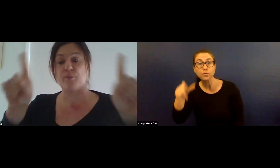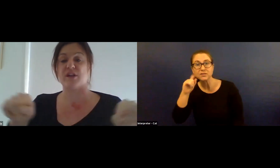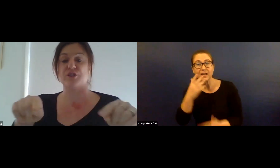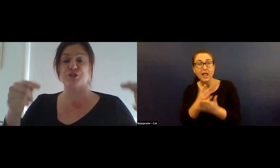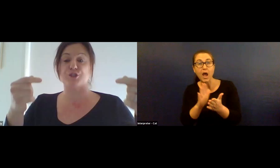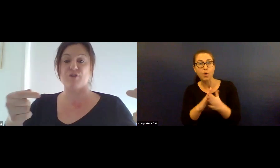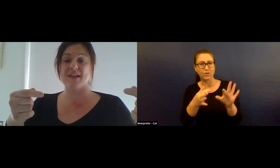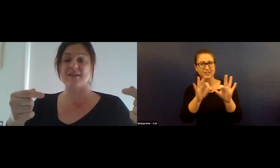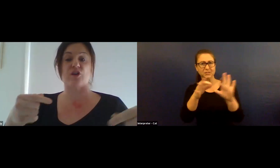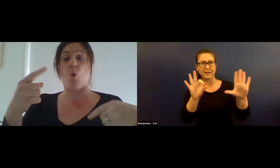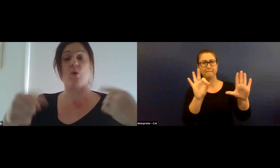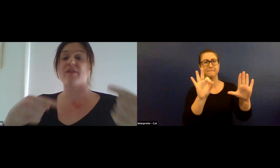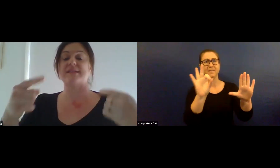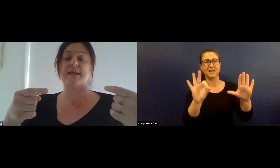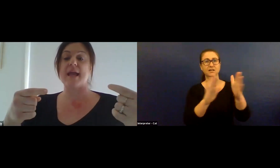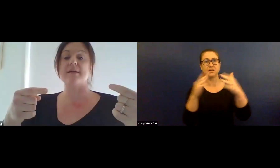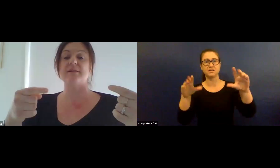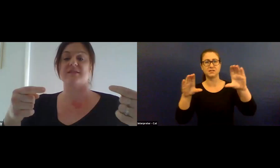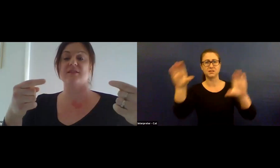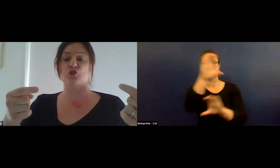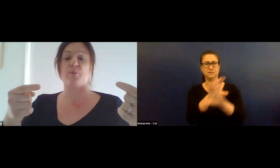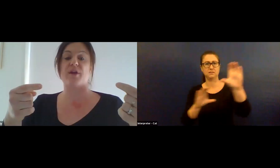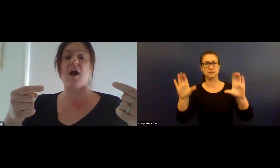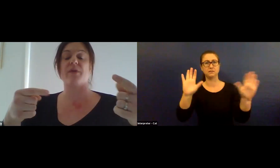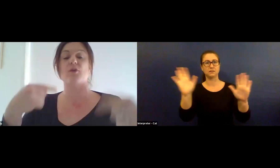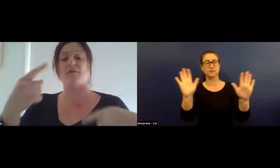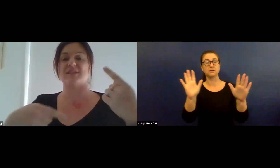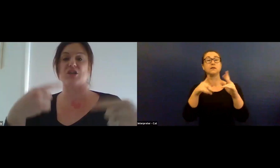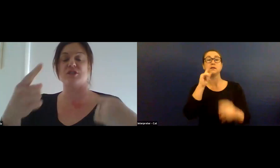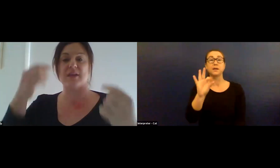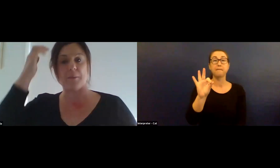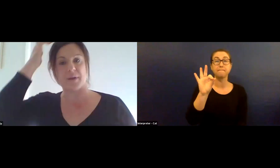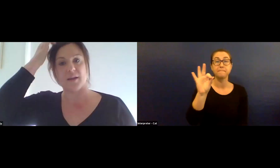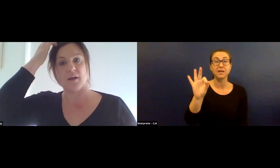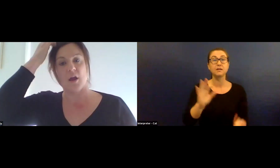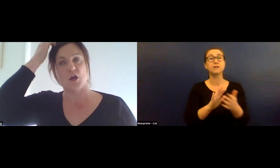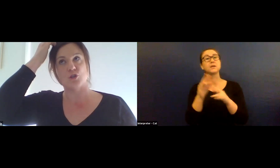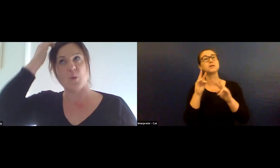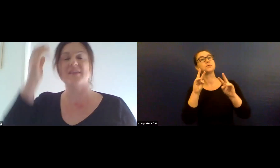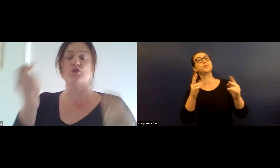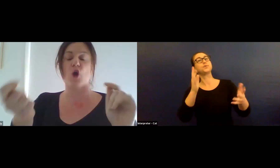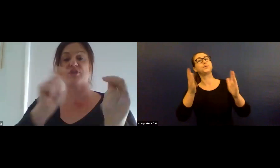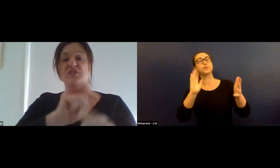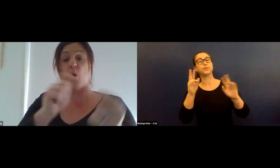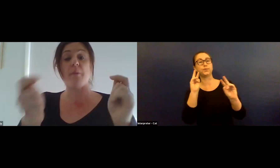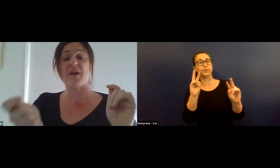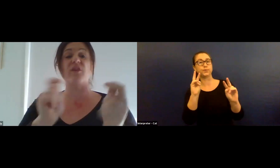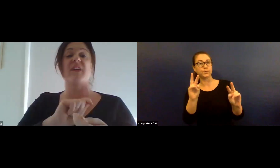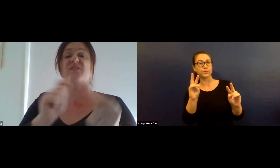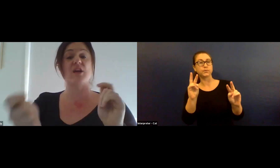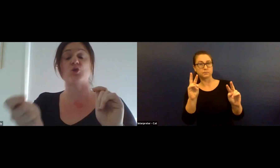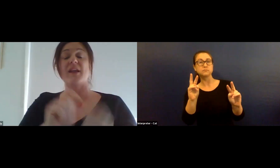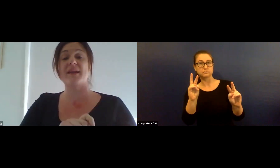the interpreter to the screen so that all they see is the interpreter when the conversation is happening. So when the interpreter is swapped